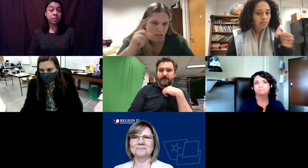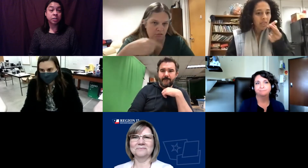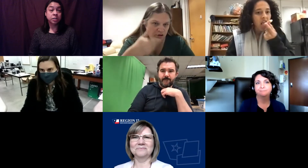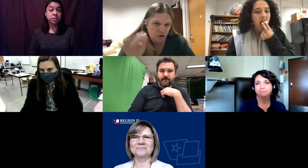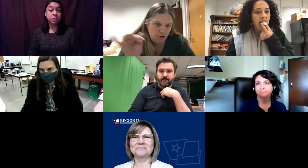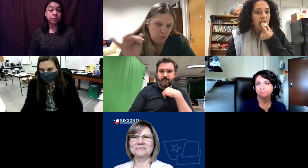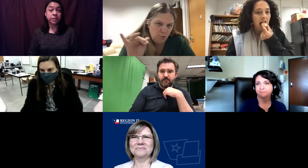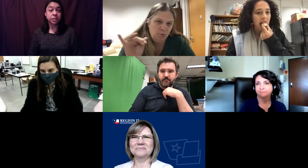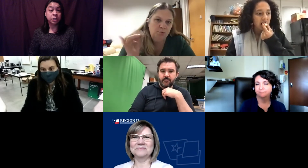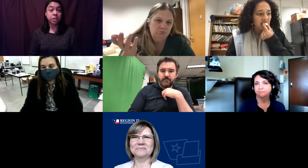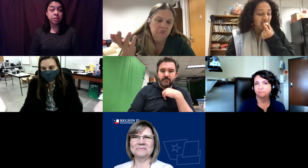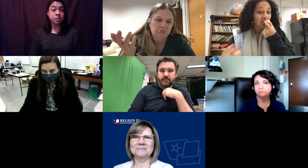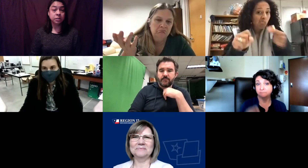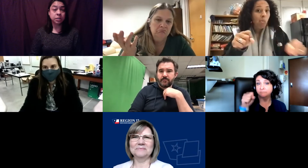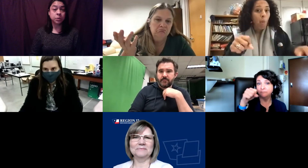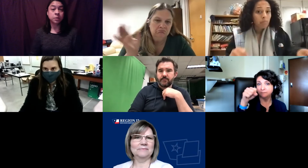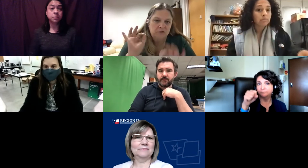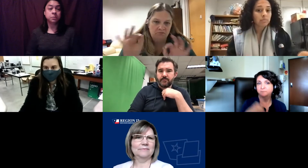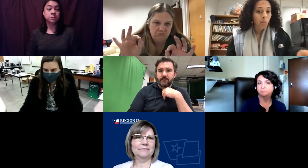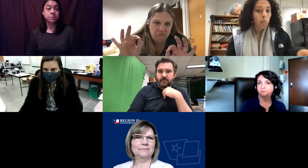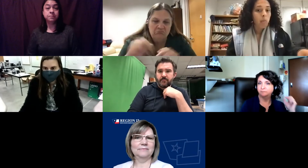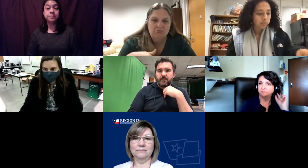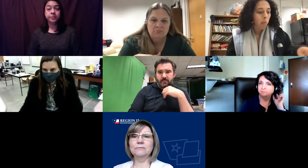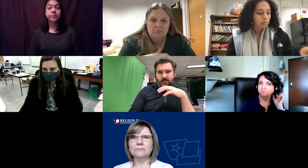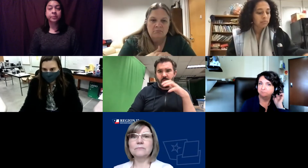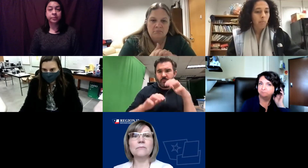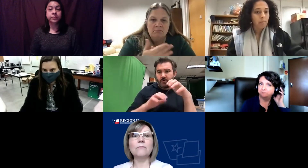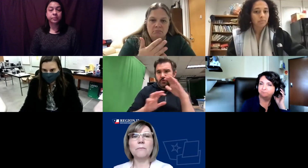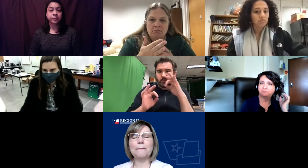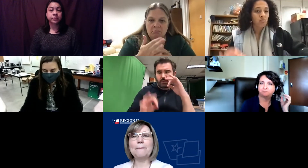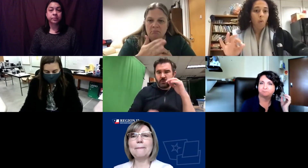Cart services look good as well. I